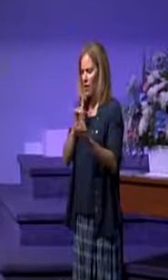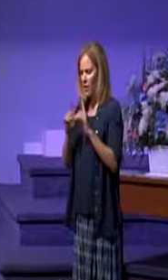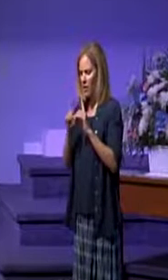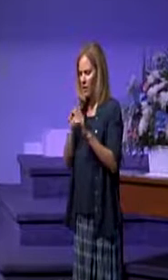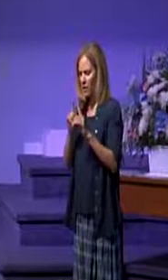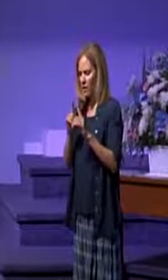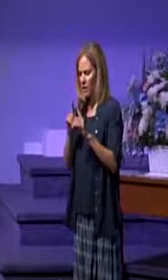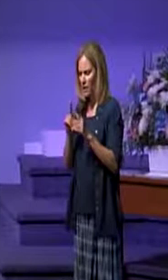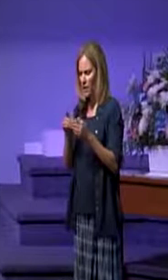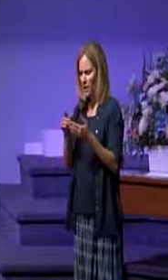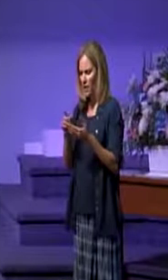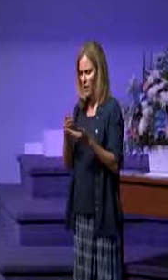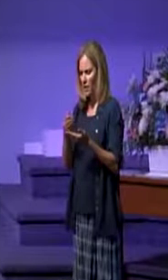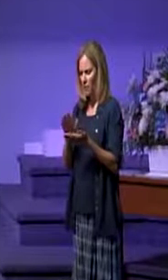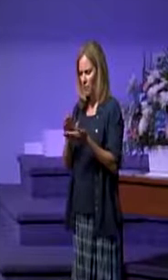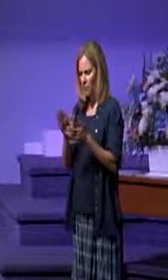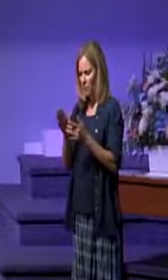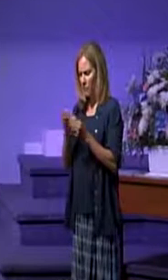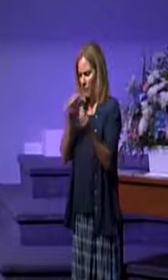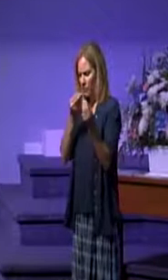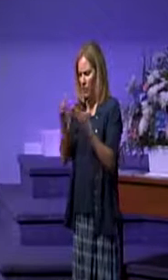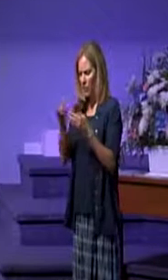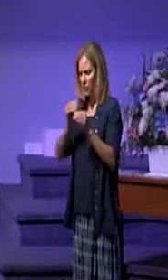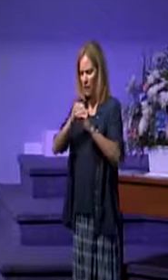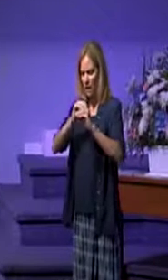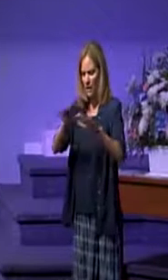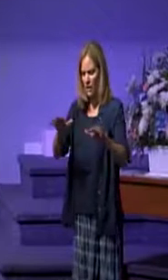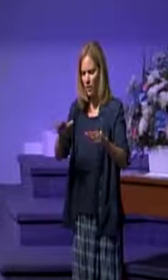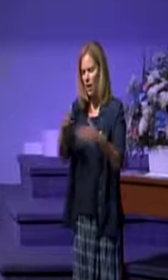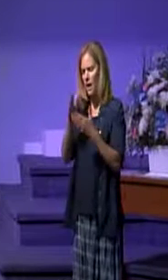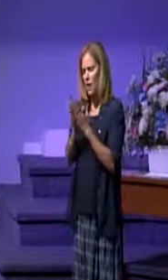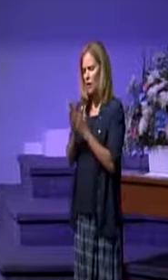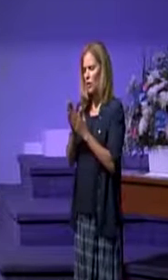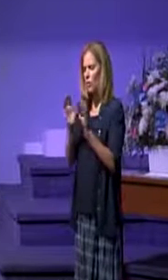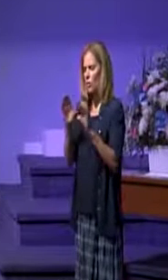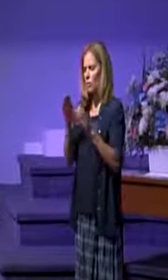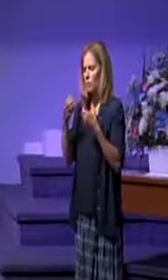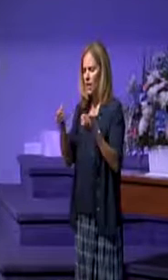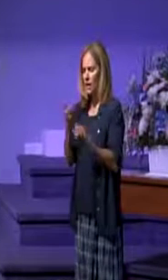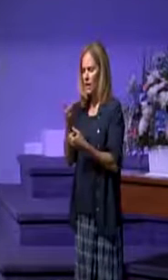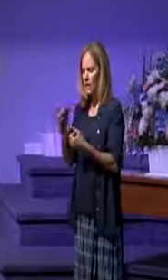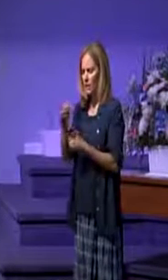and literature that was passed out. And Lord, we ask you to do mighty things with those seeds that were sown.